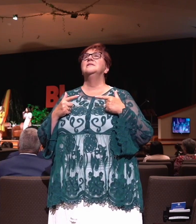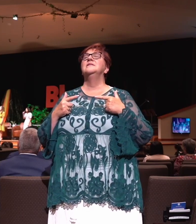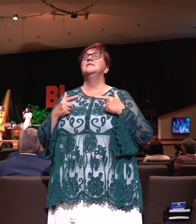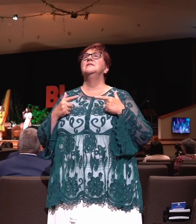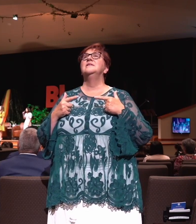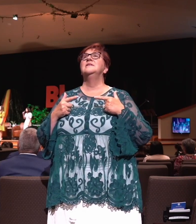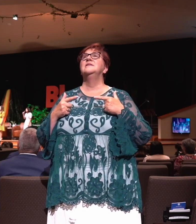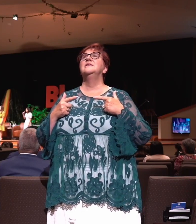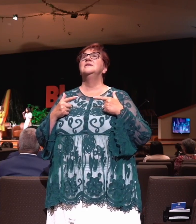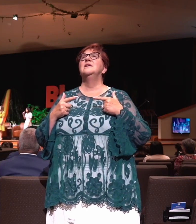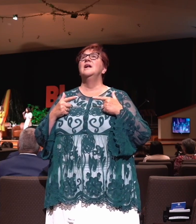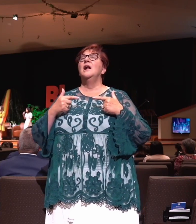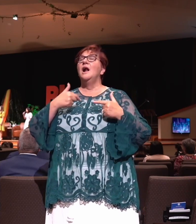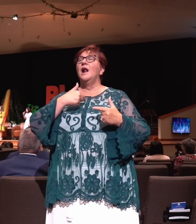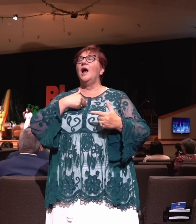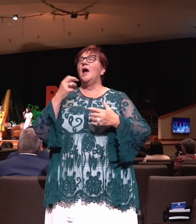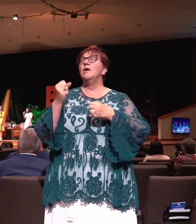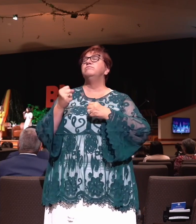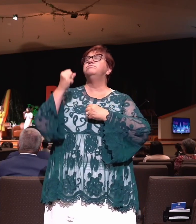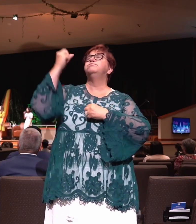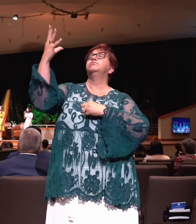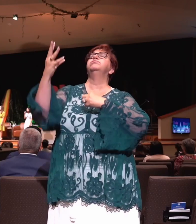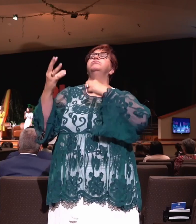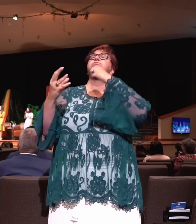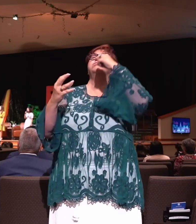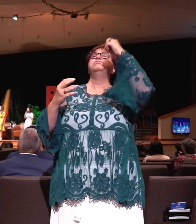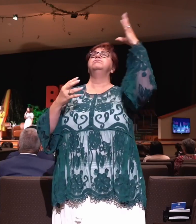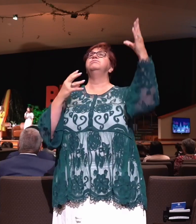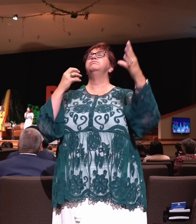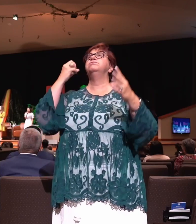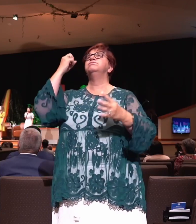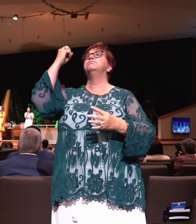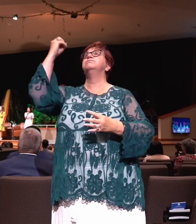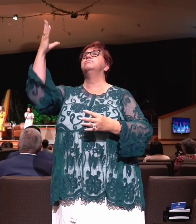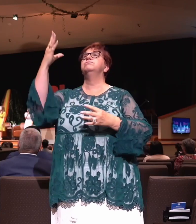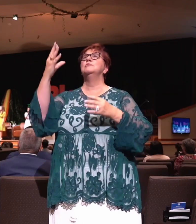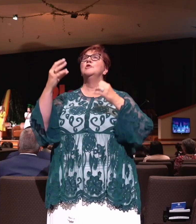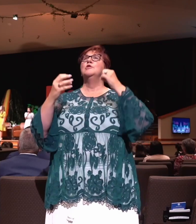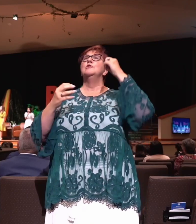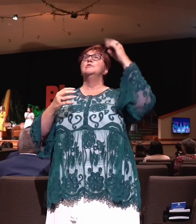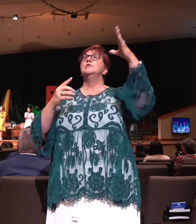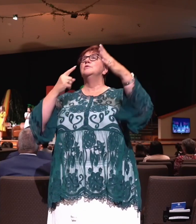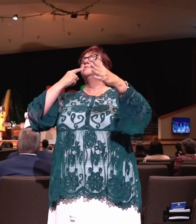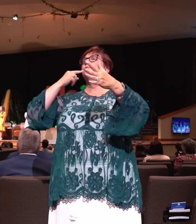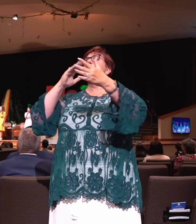I lift my hands in total